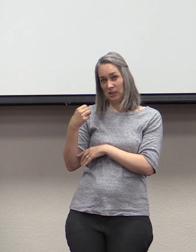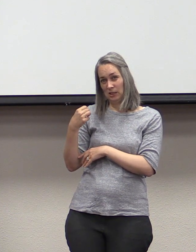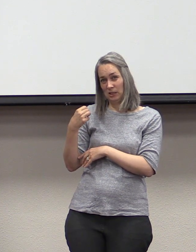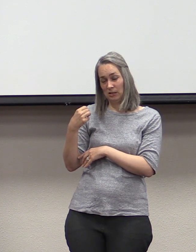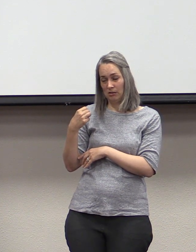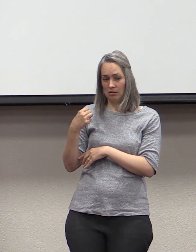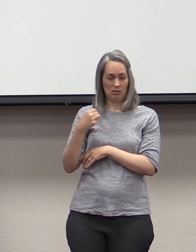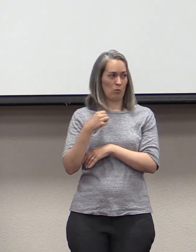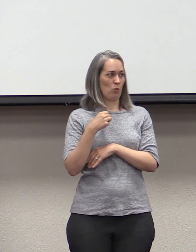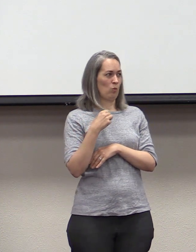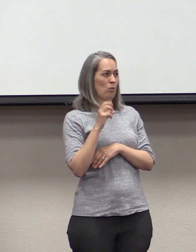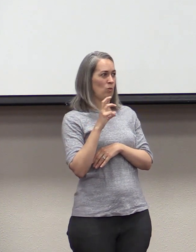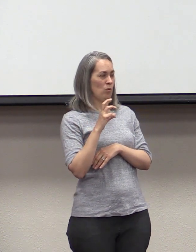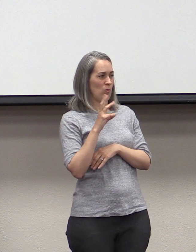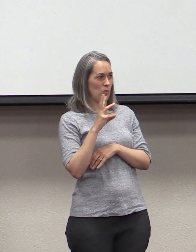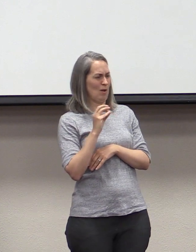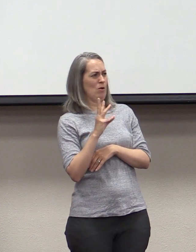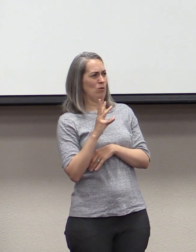Wow.